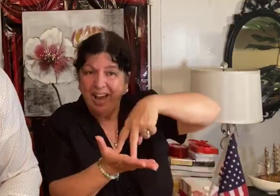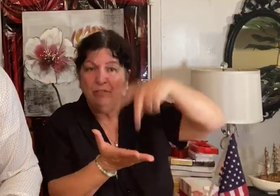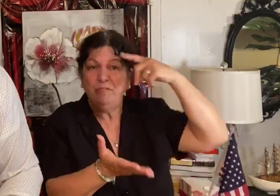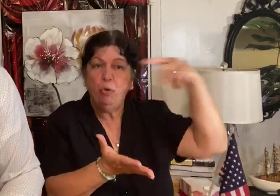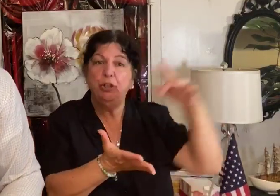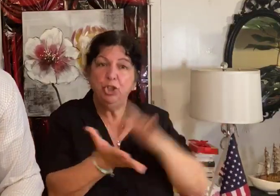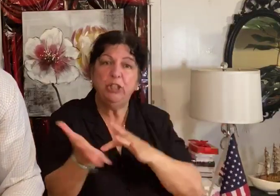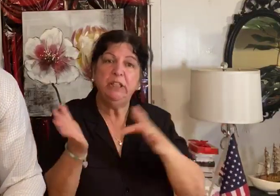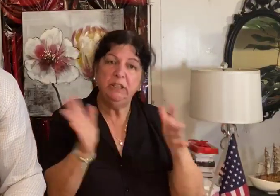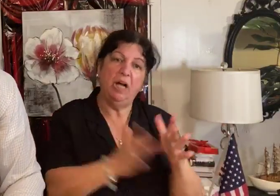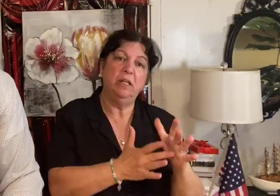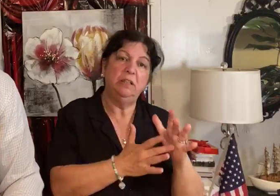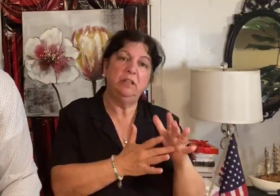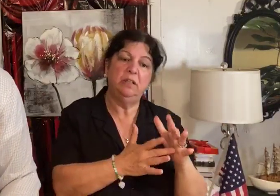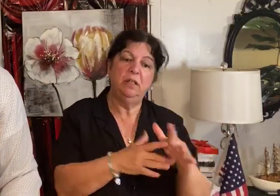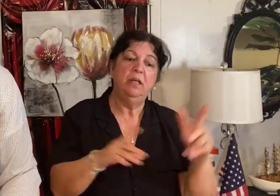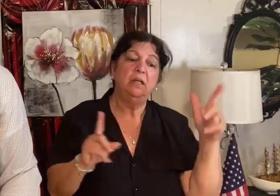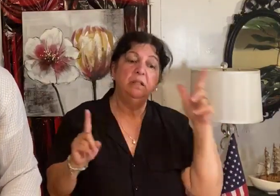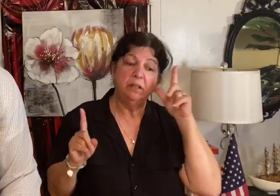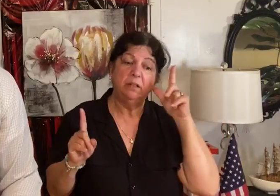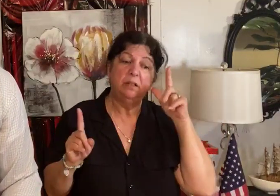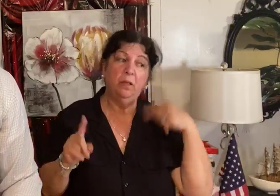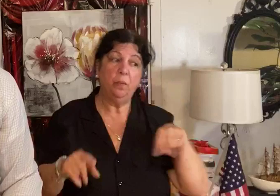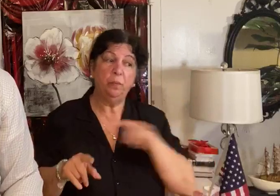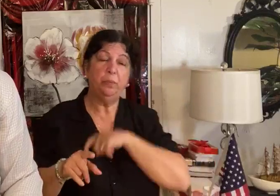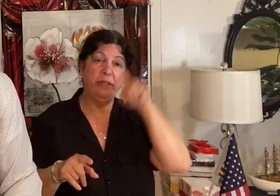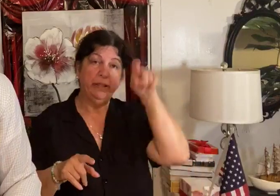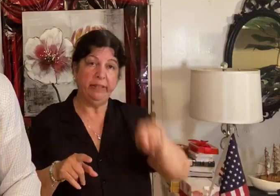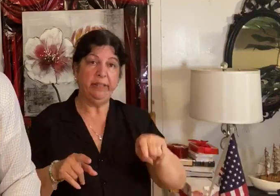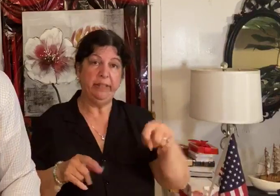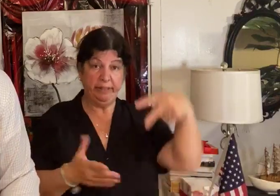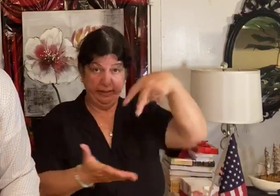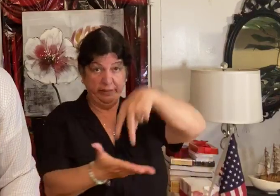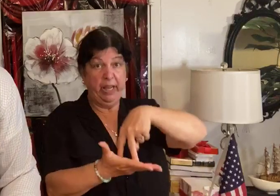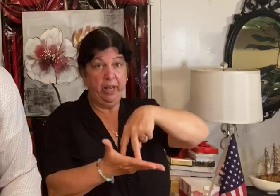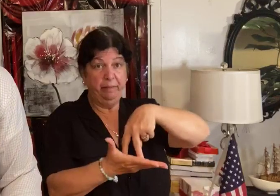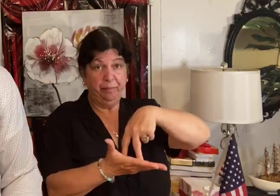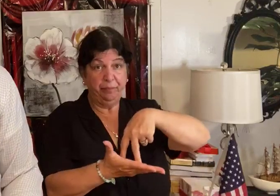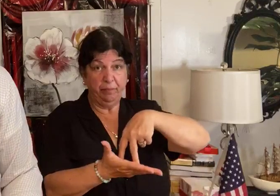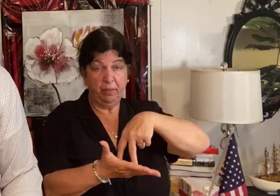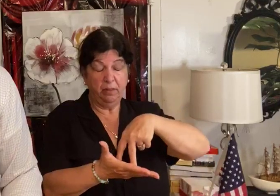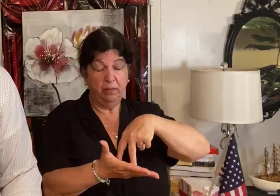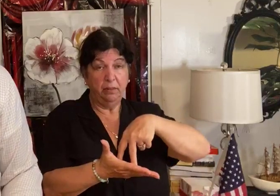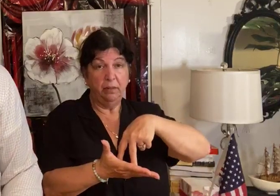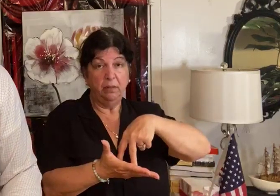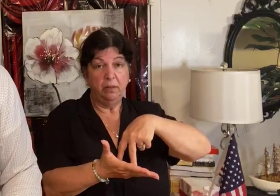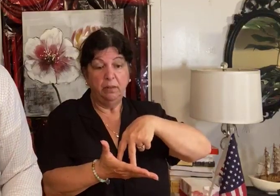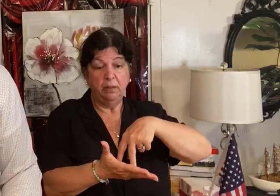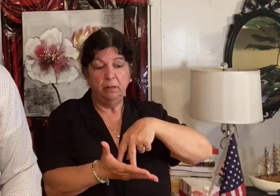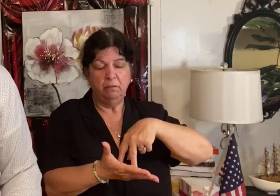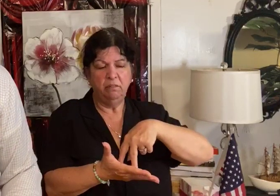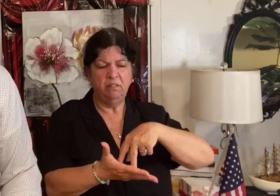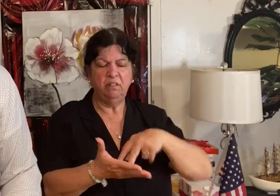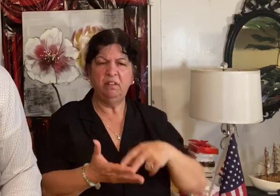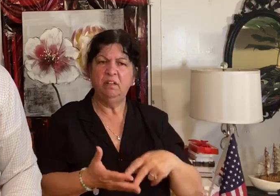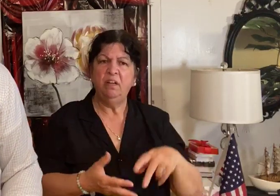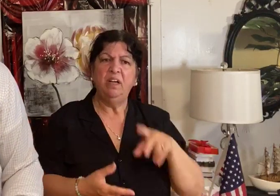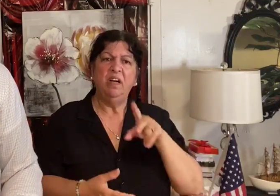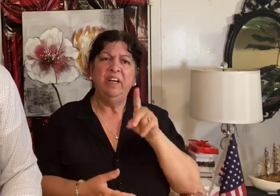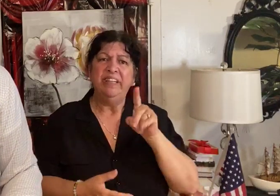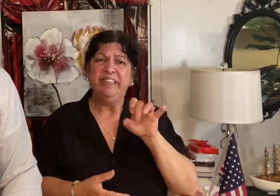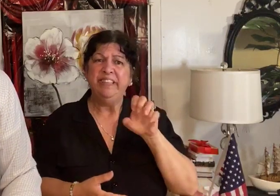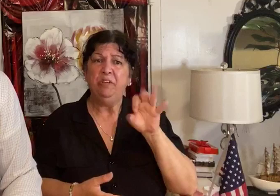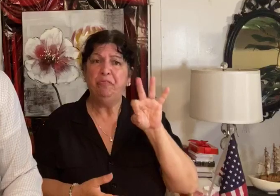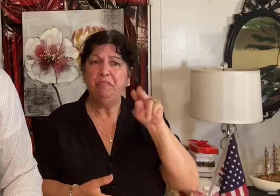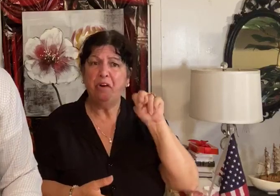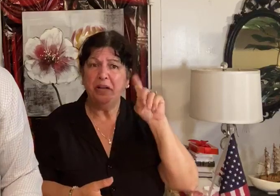Jesus. Listen, we need to stand against this idea of defunding the police. We